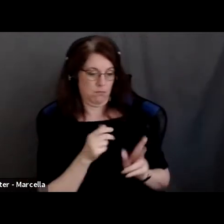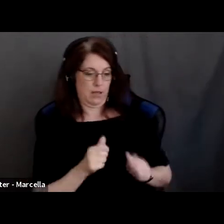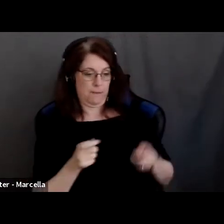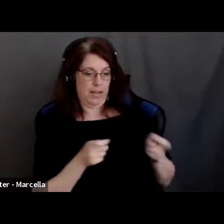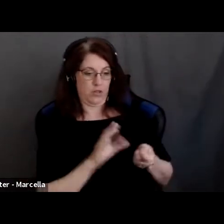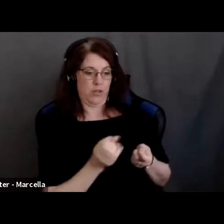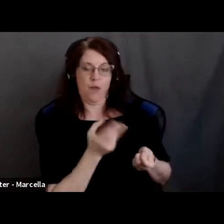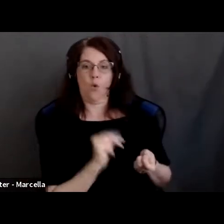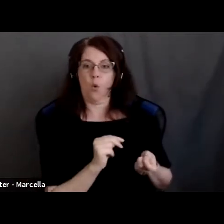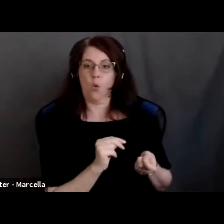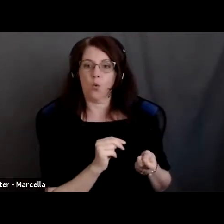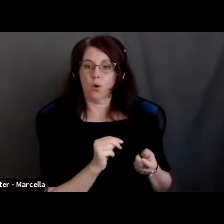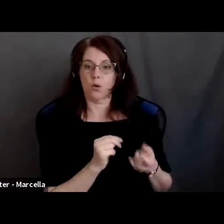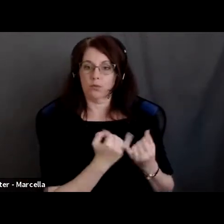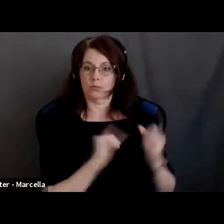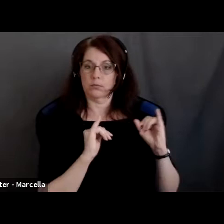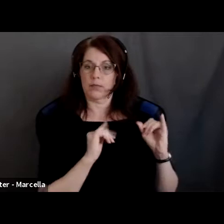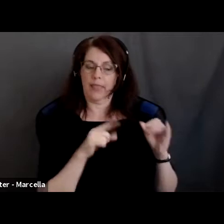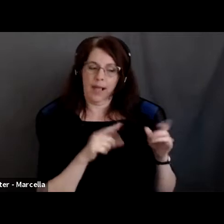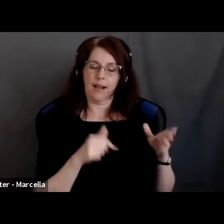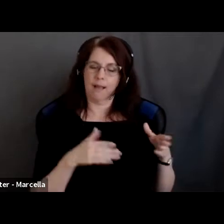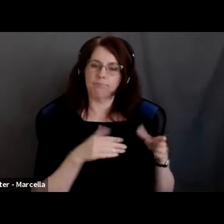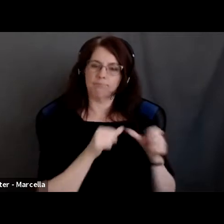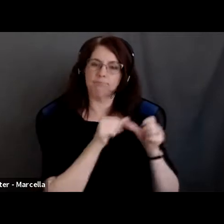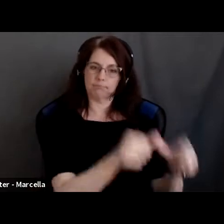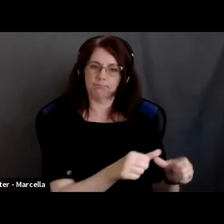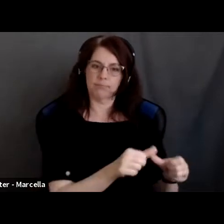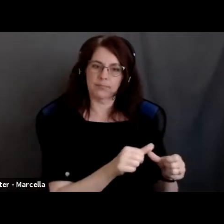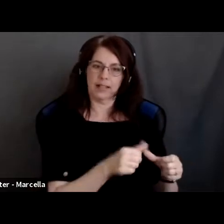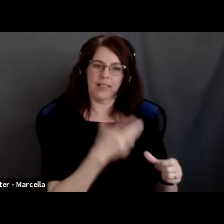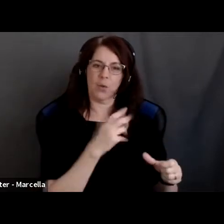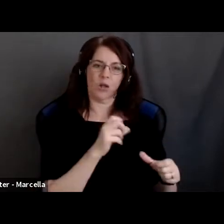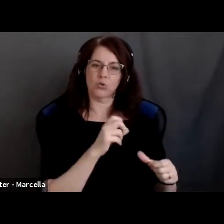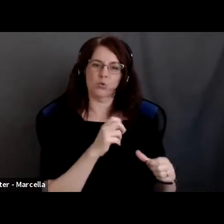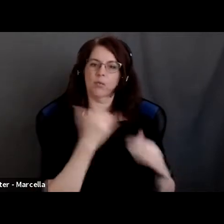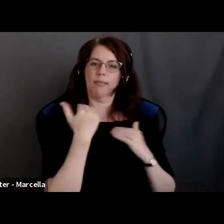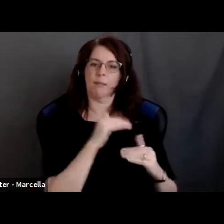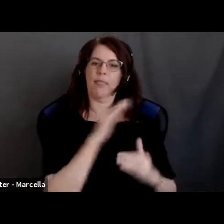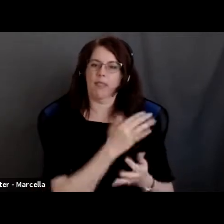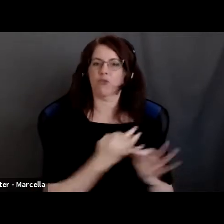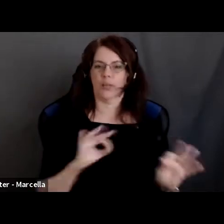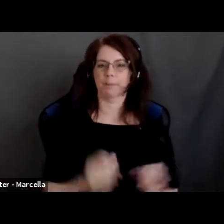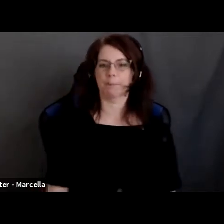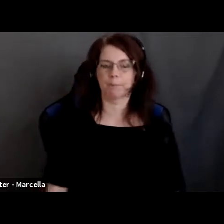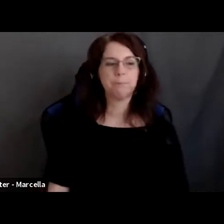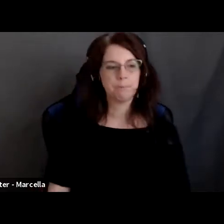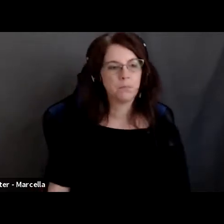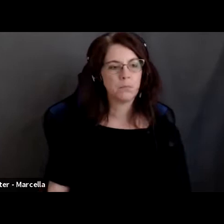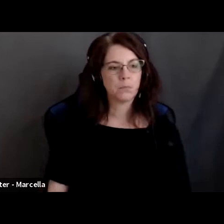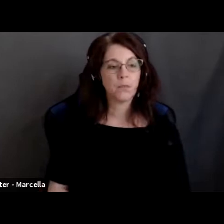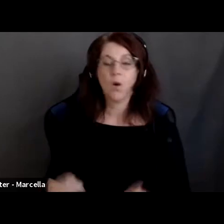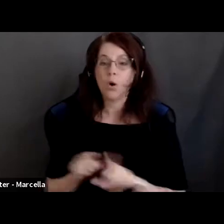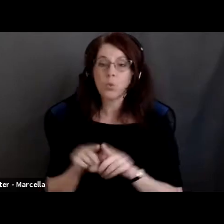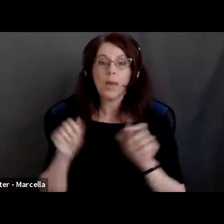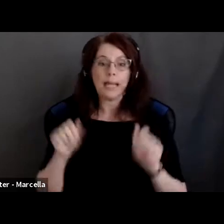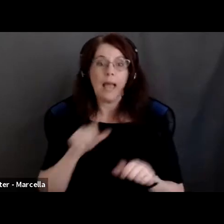it puts them on a path to somebody trying to restrict their freedoms. And it's also